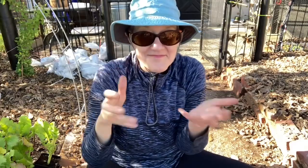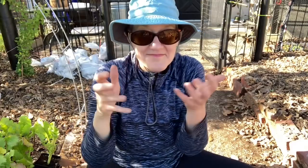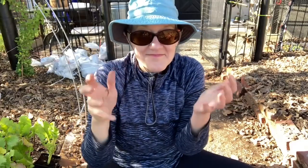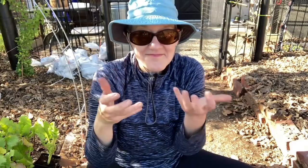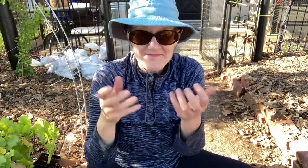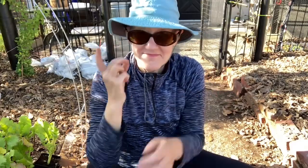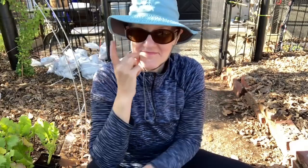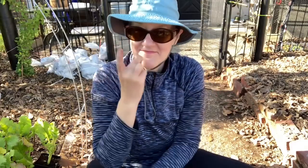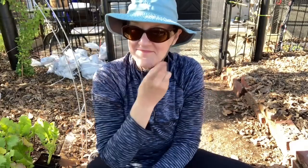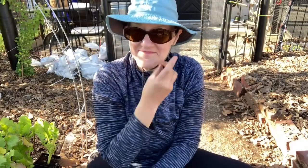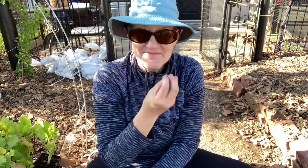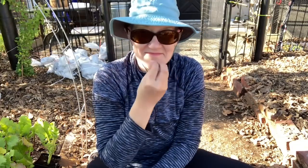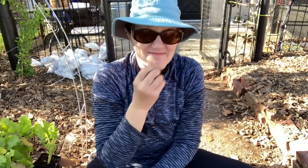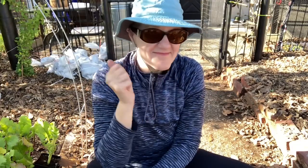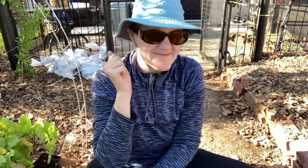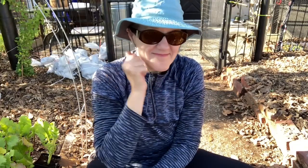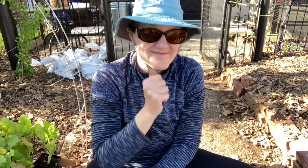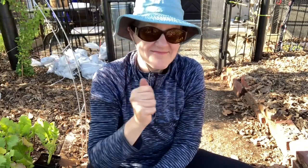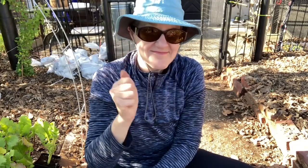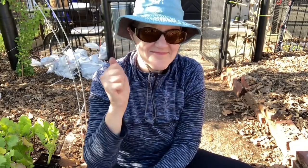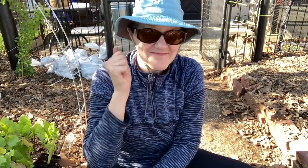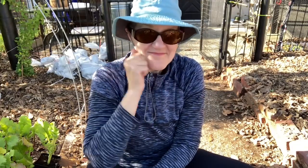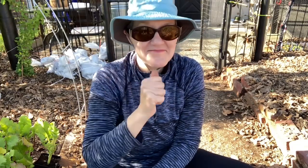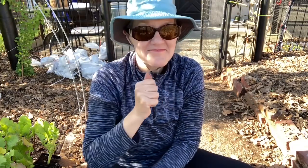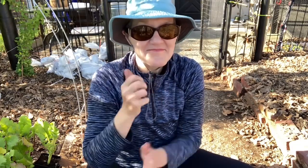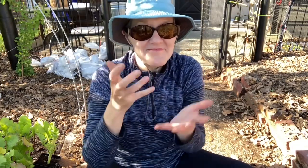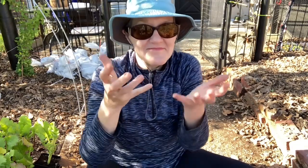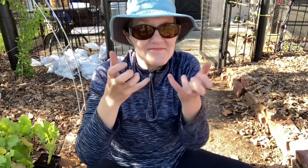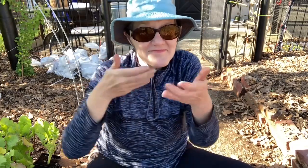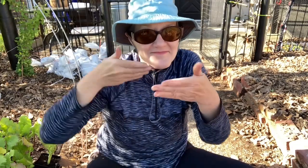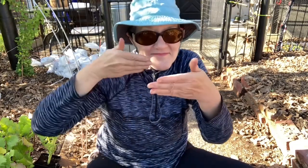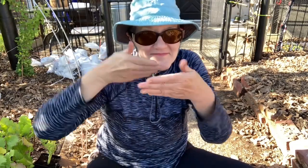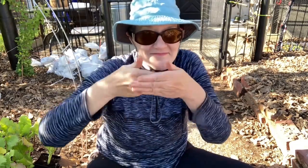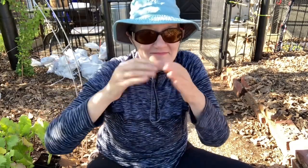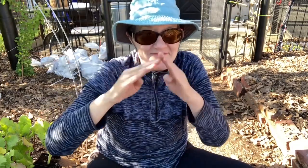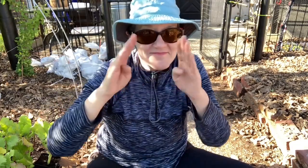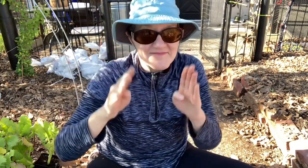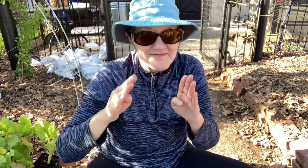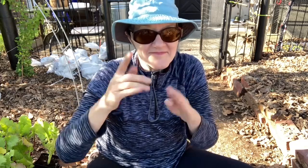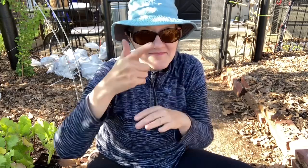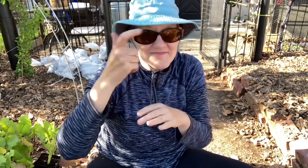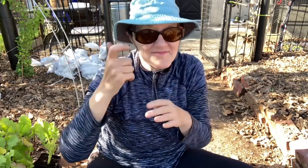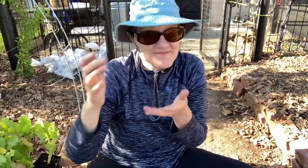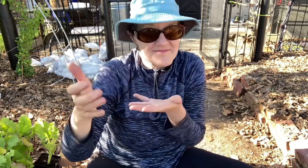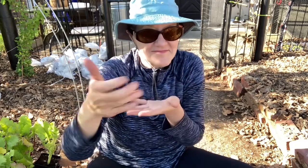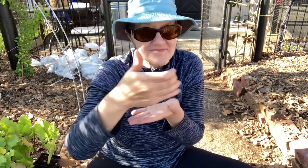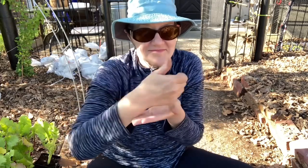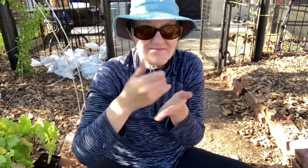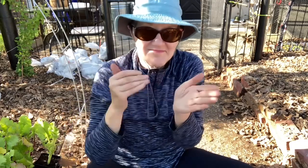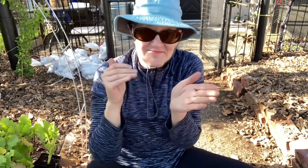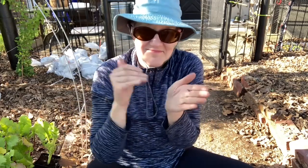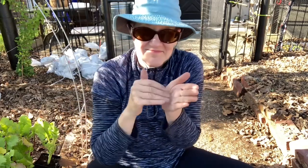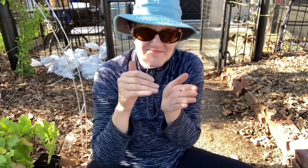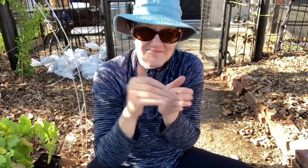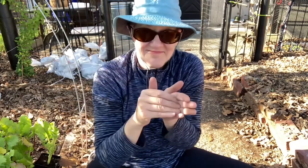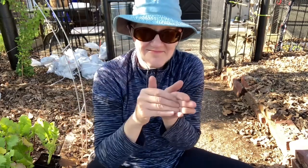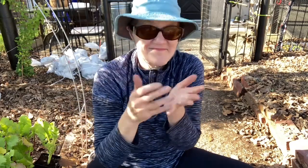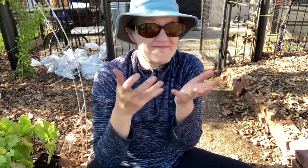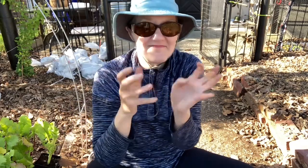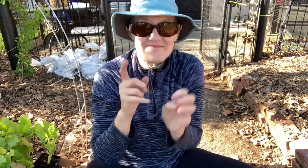Now, because it's for salads and Dell eats those every day, I want to plant this near the house because I'm going to harvest it